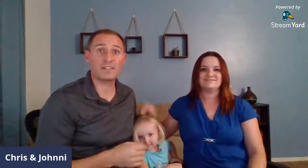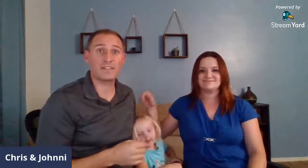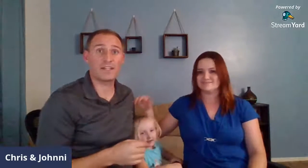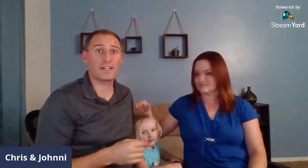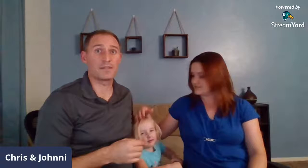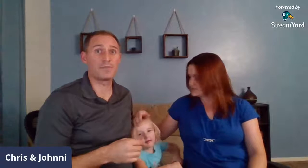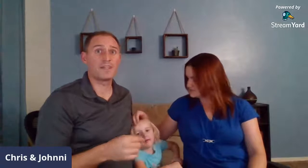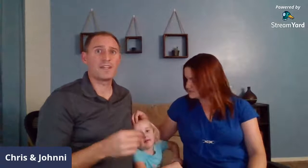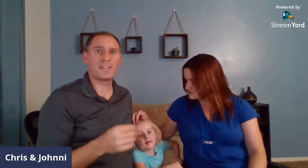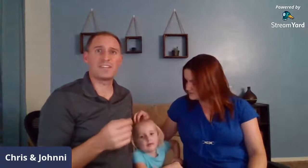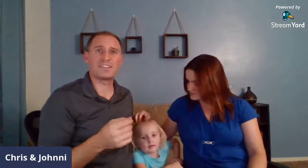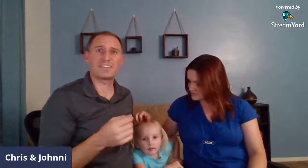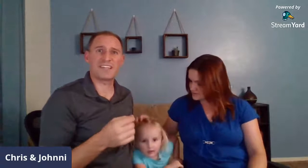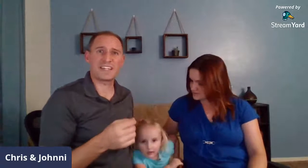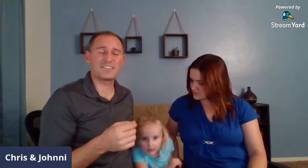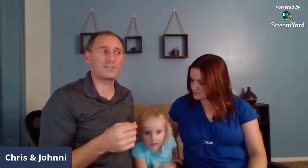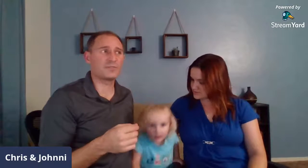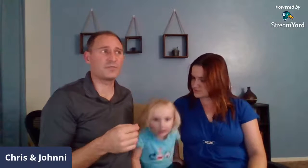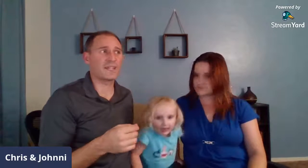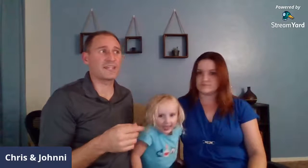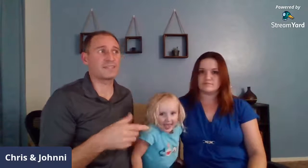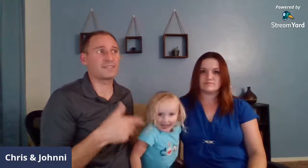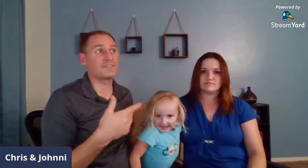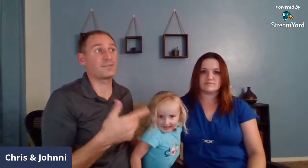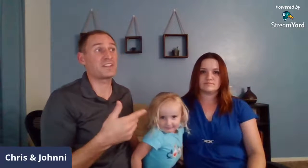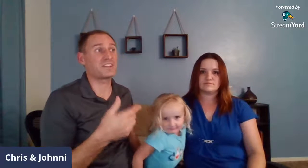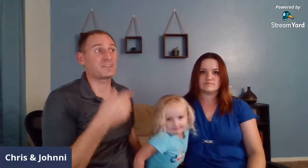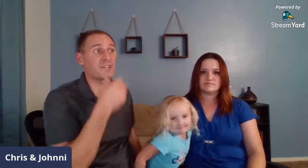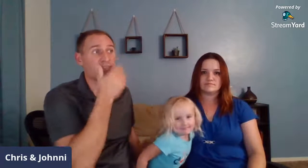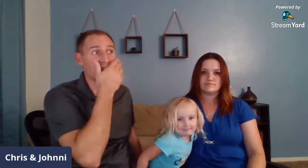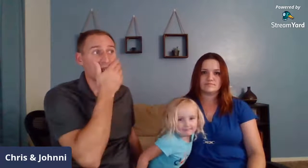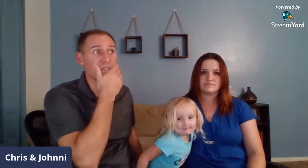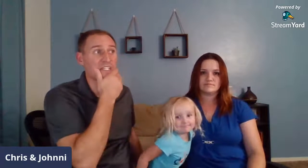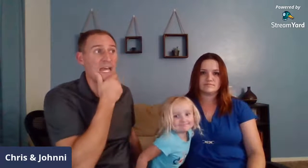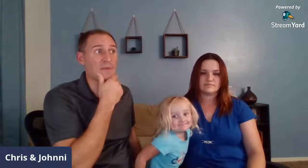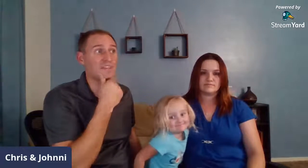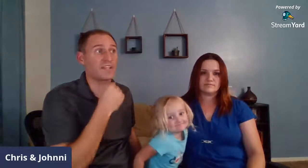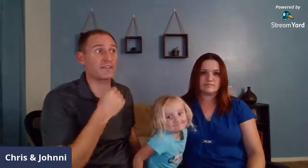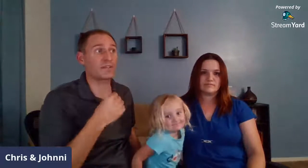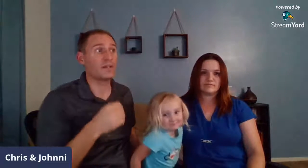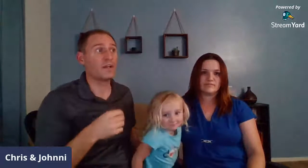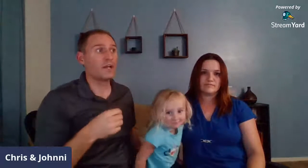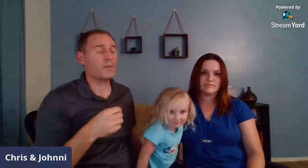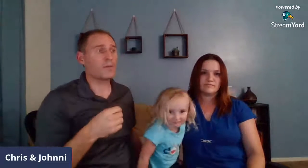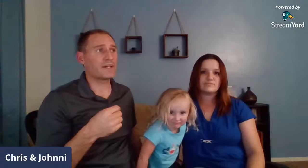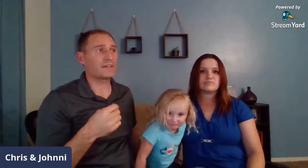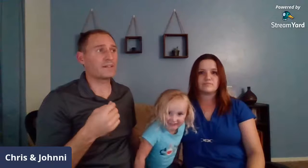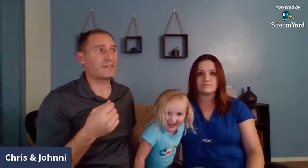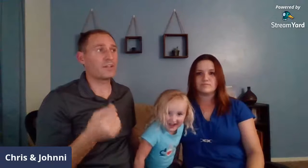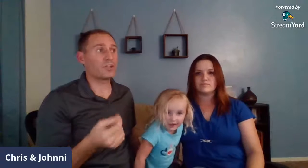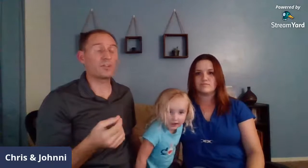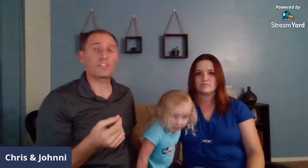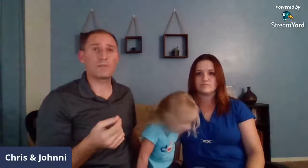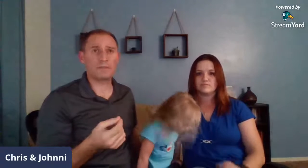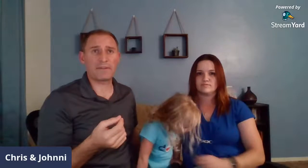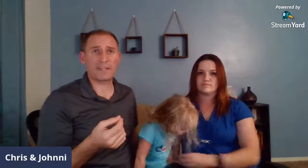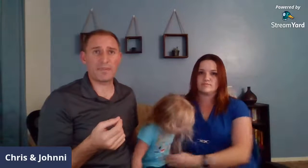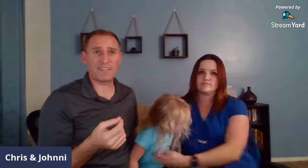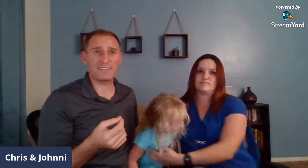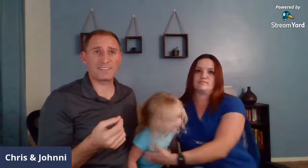page. And you said Signing School, and one of these days we'll have to start putting apps together. But usually what we recommend is